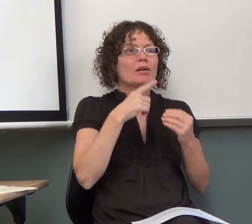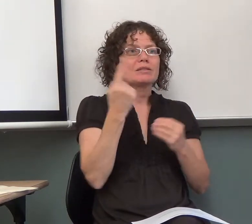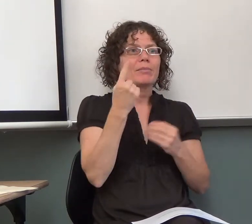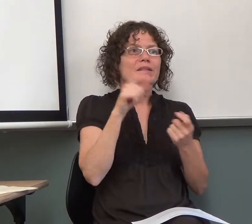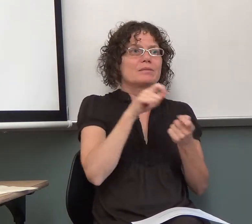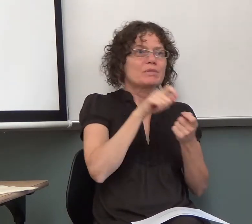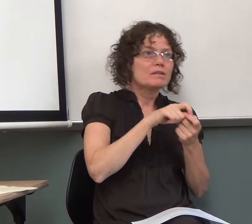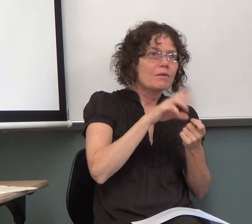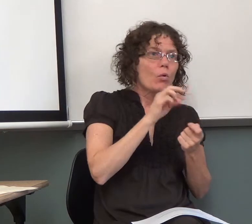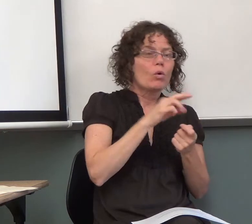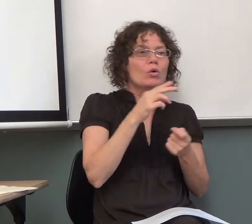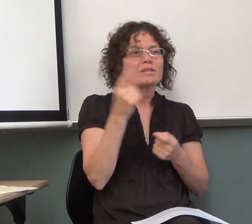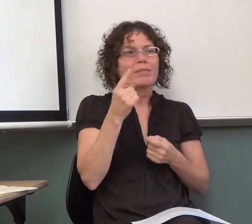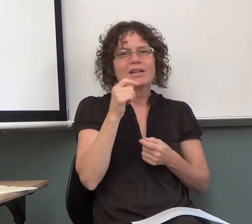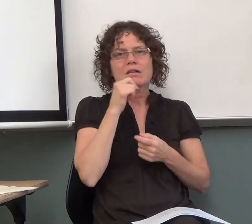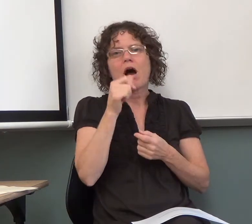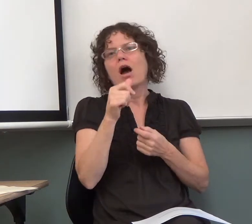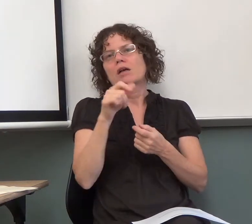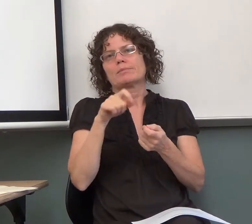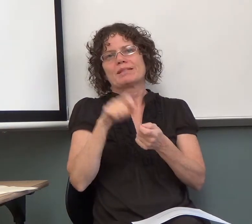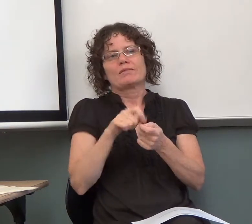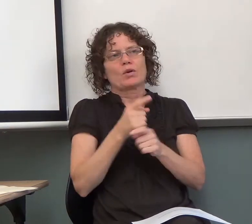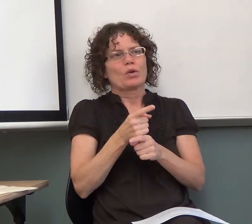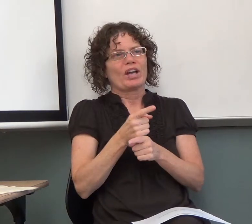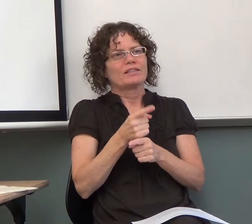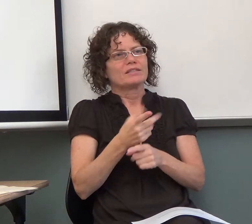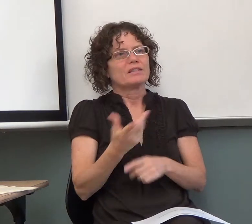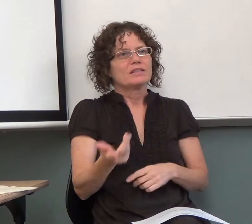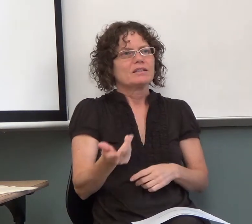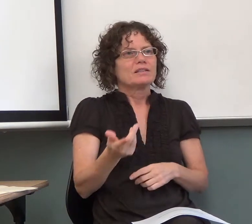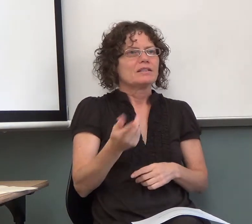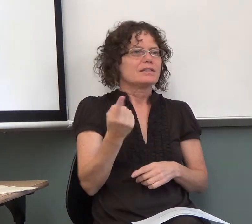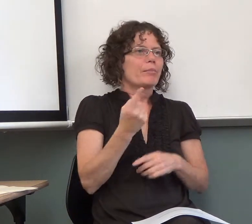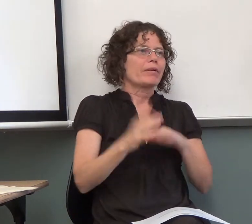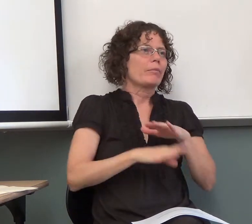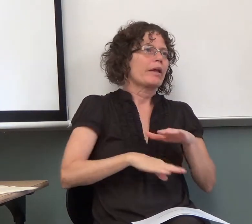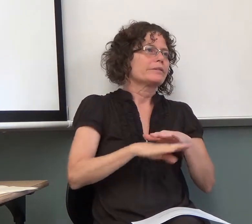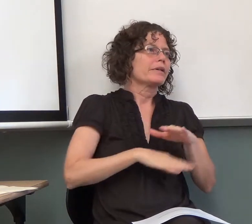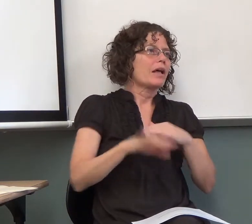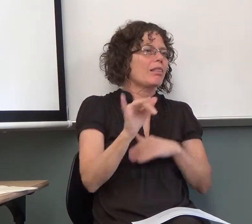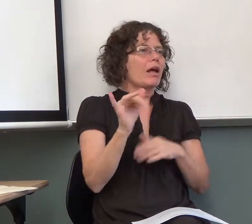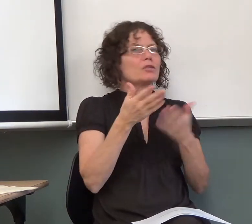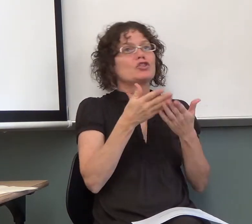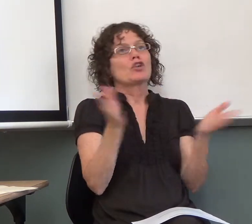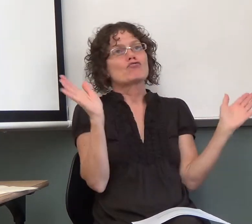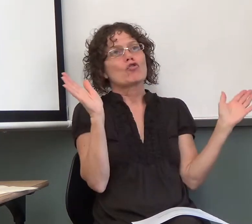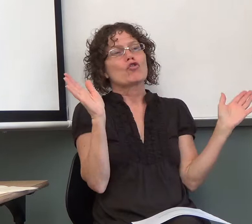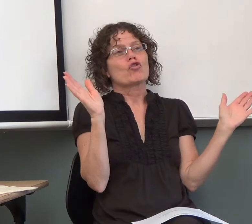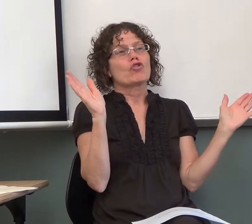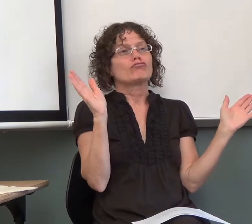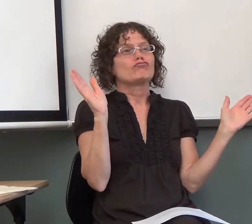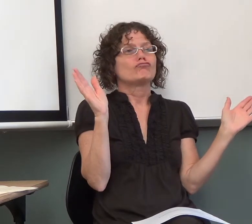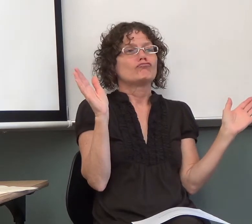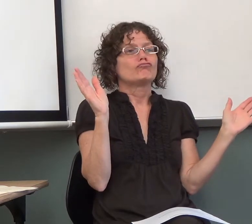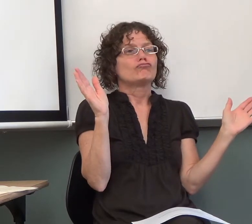or something that's not specific, right? Something that's just sort of basic, like general is the word, like a general